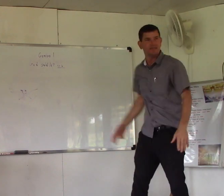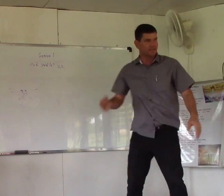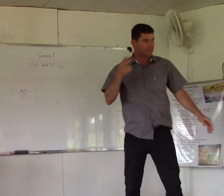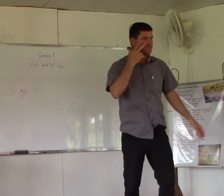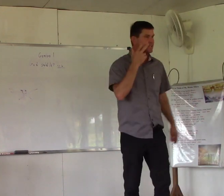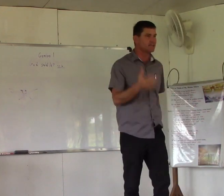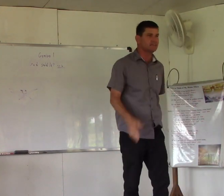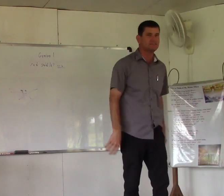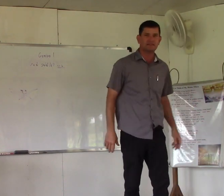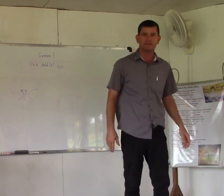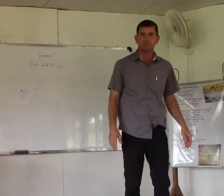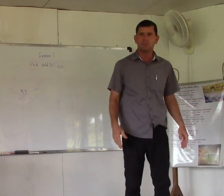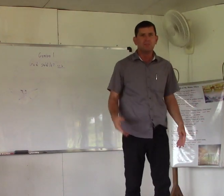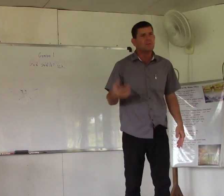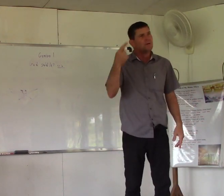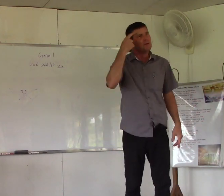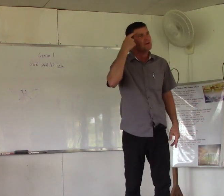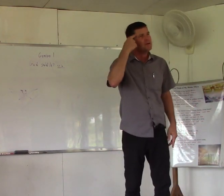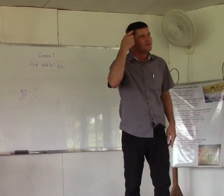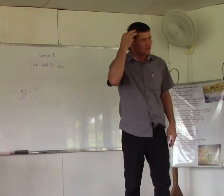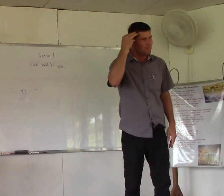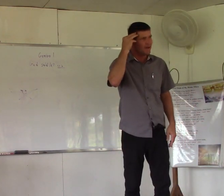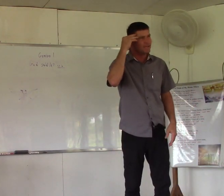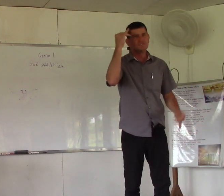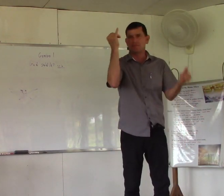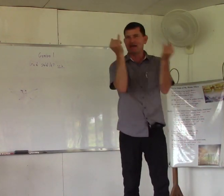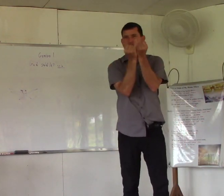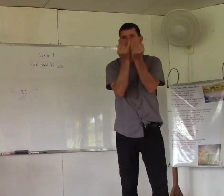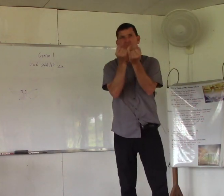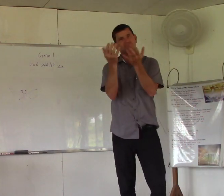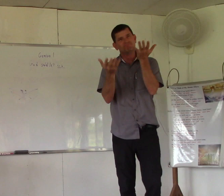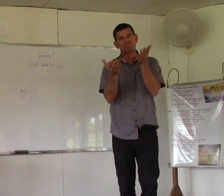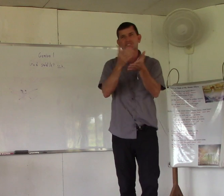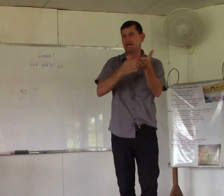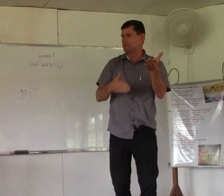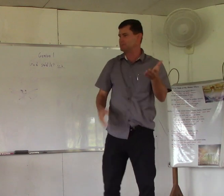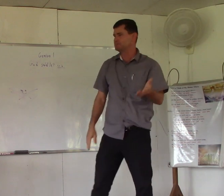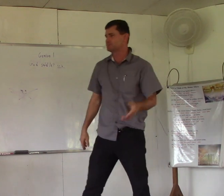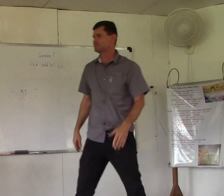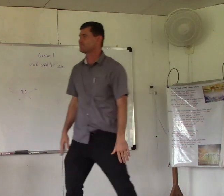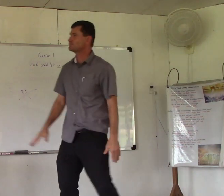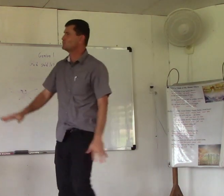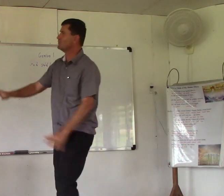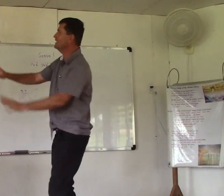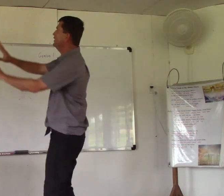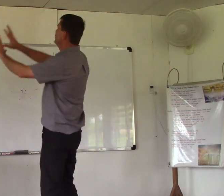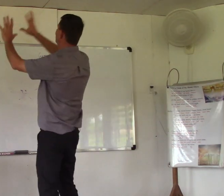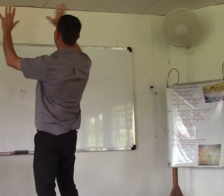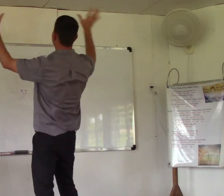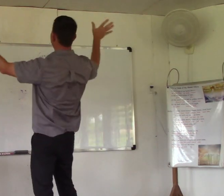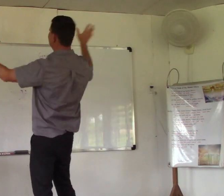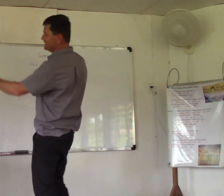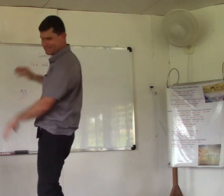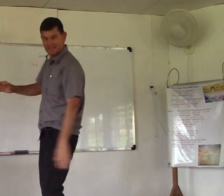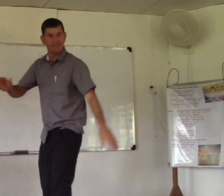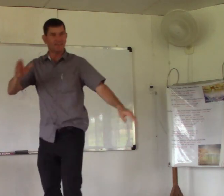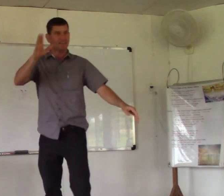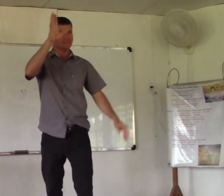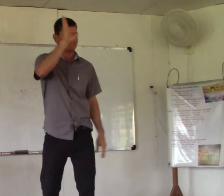Can you see it? In your minds, imagine some. This is